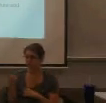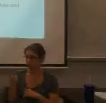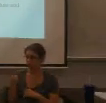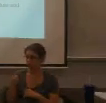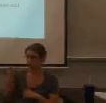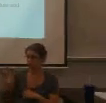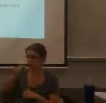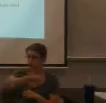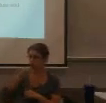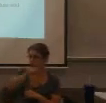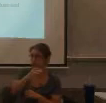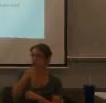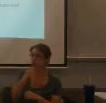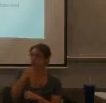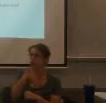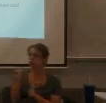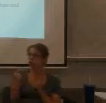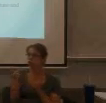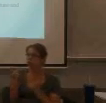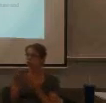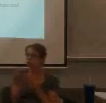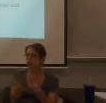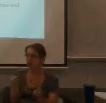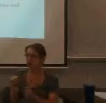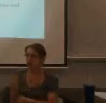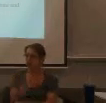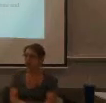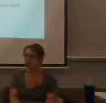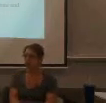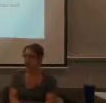2 tablespoons of sugar into each. Which one goes in first?